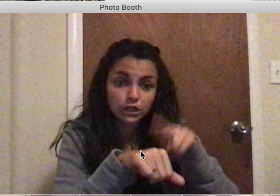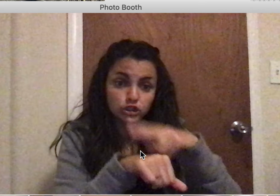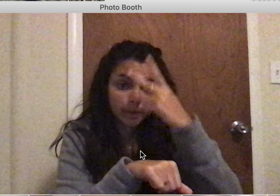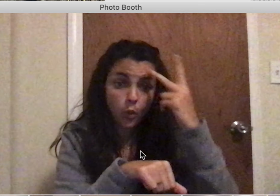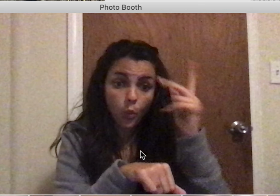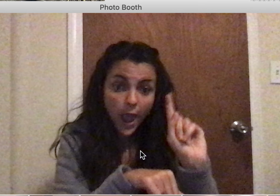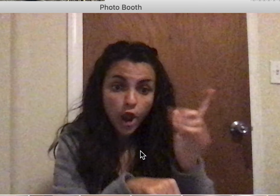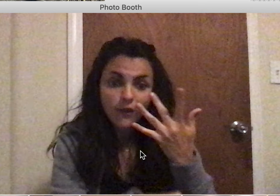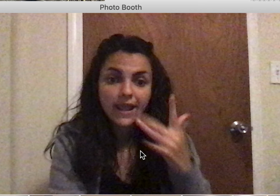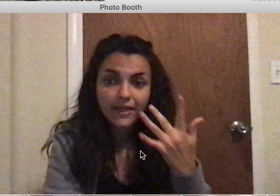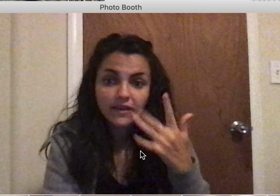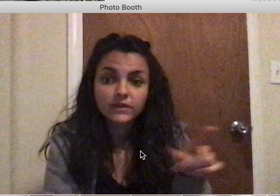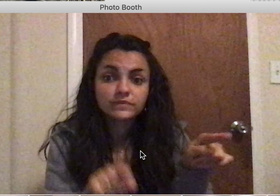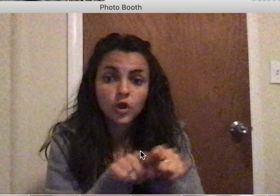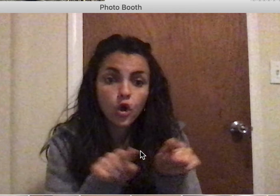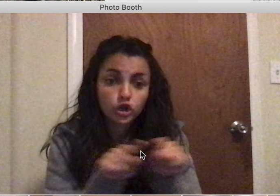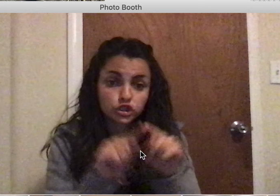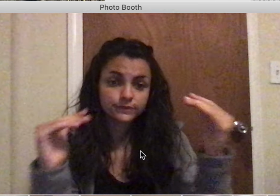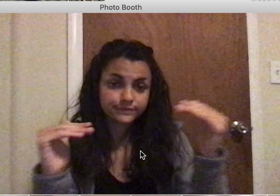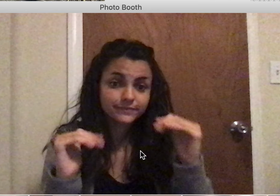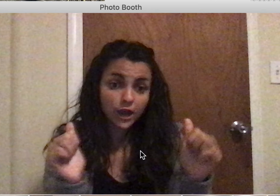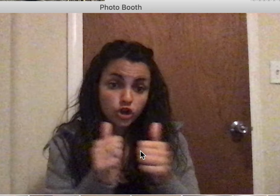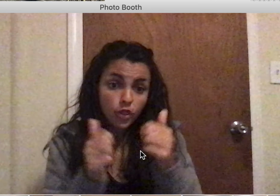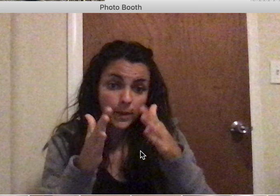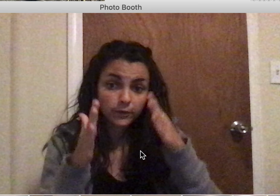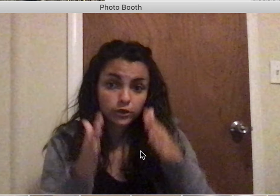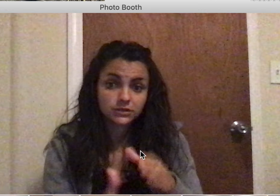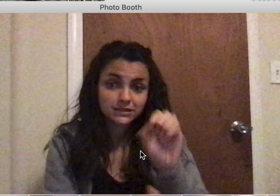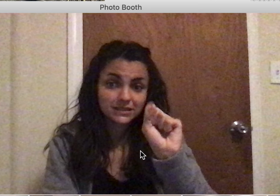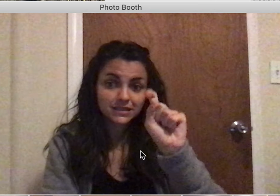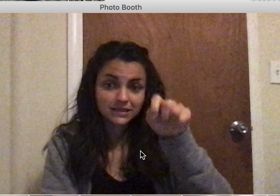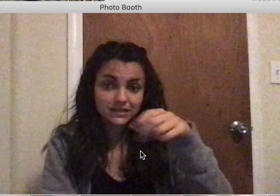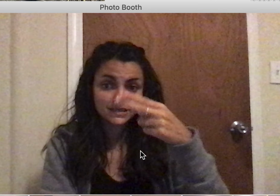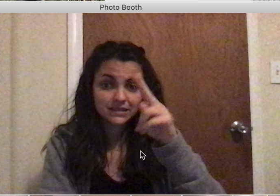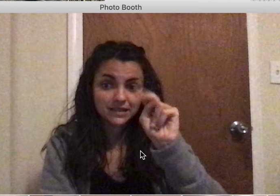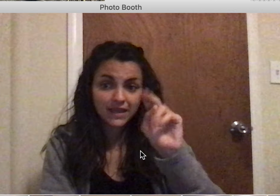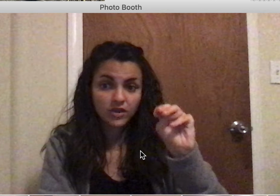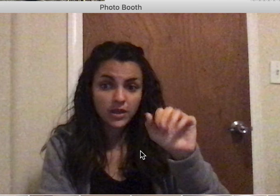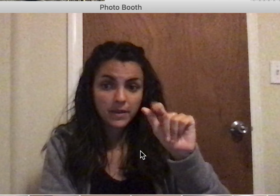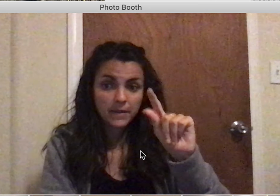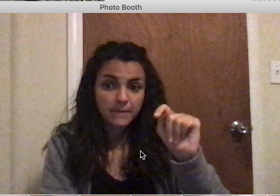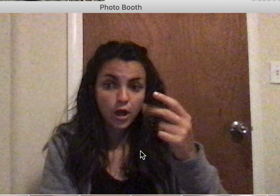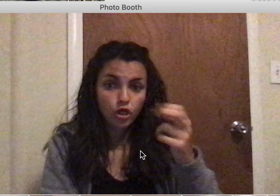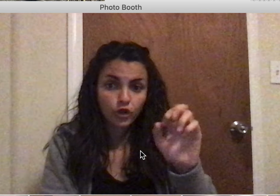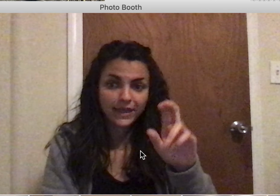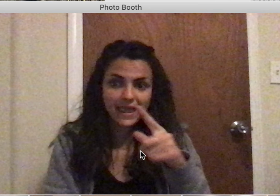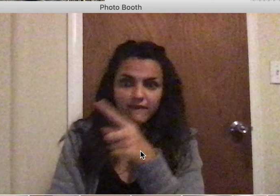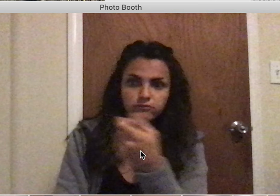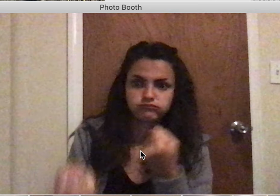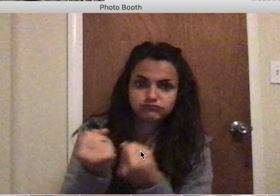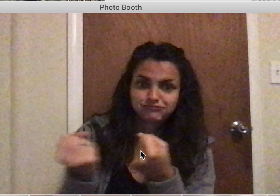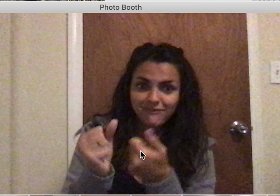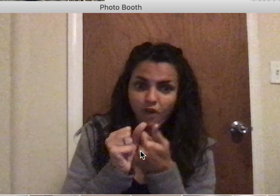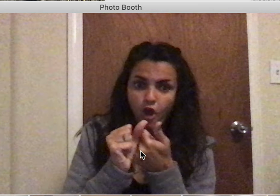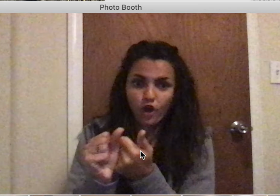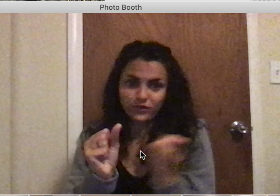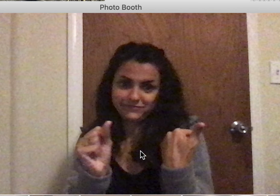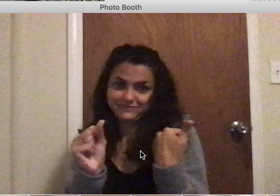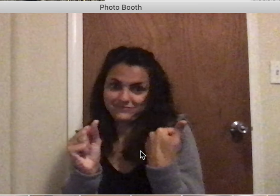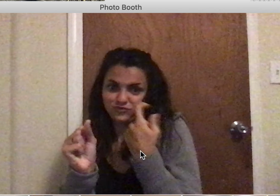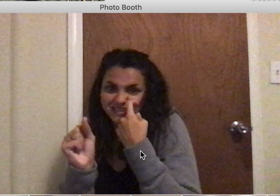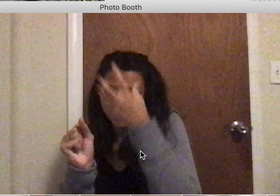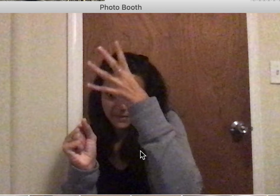And also Stephen Mather, he's a follower of John Muir, the first head of the National Park Service, established in